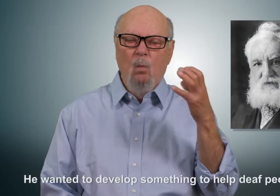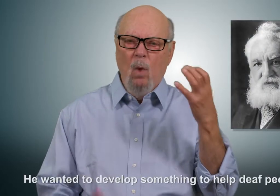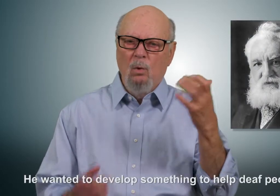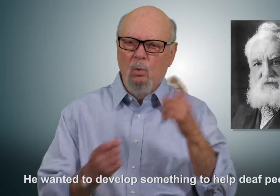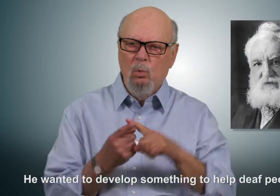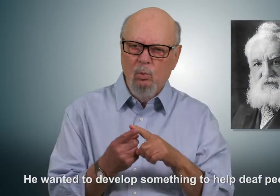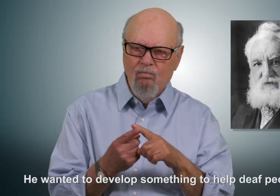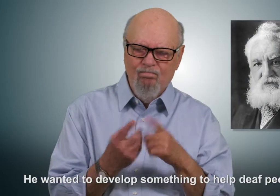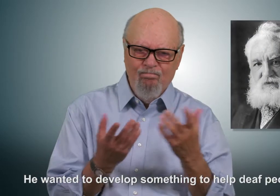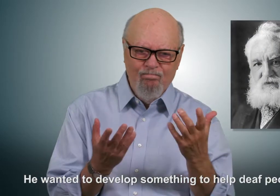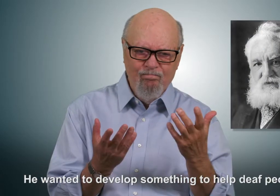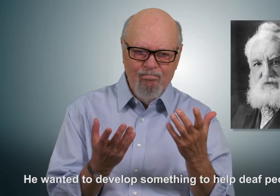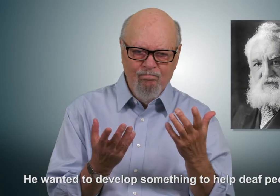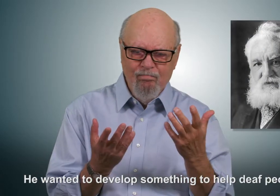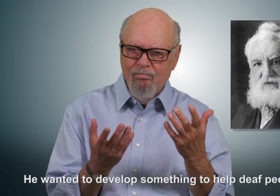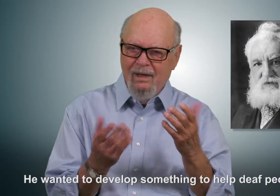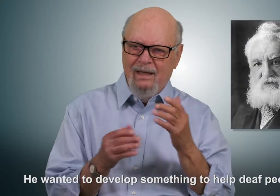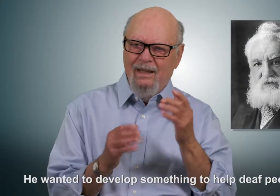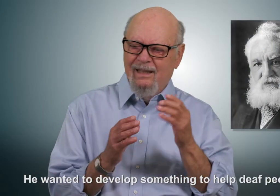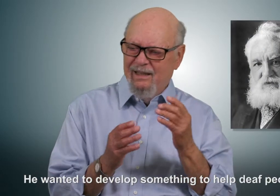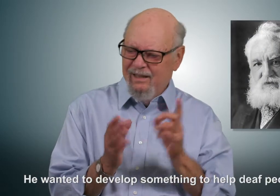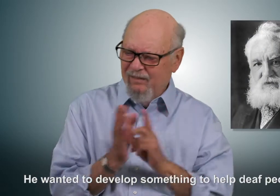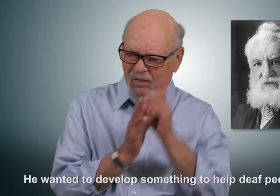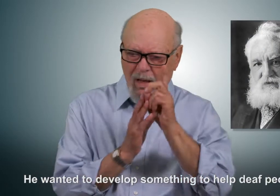He wanted to develop something to help deaf people hear.